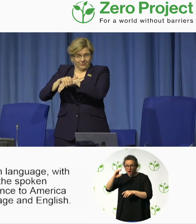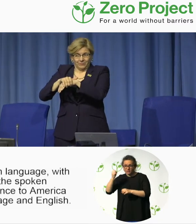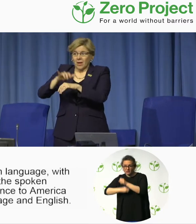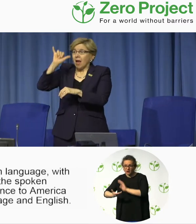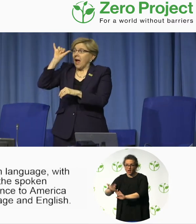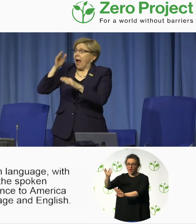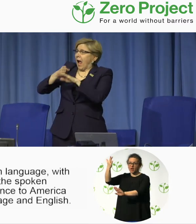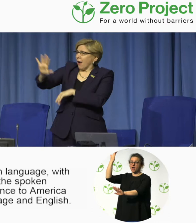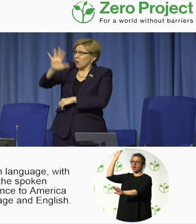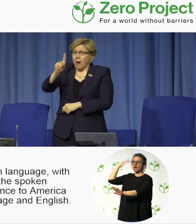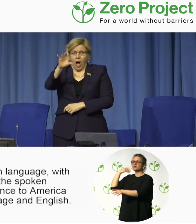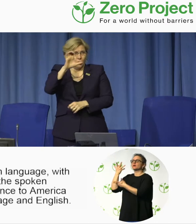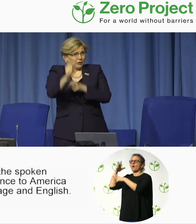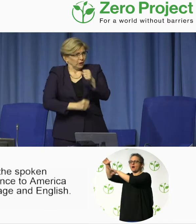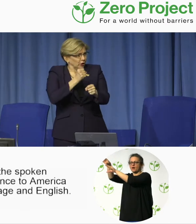English.